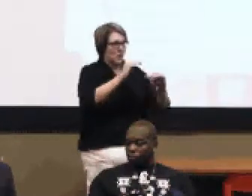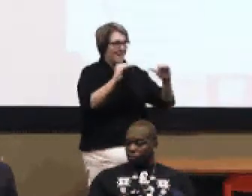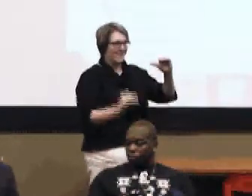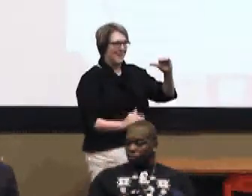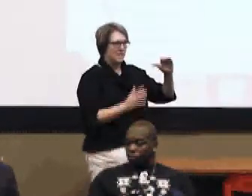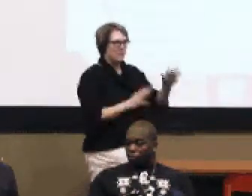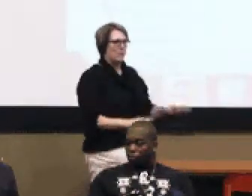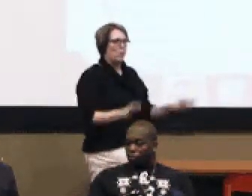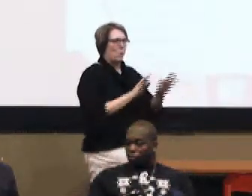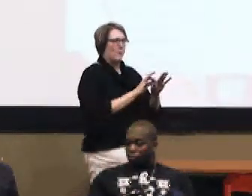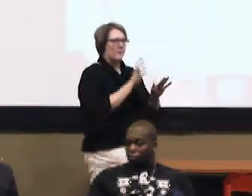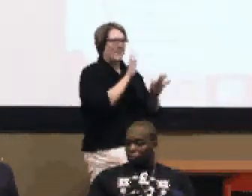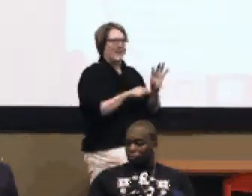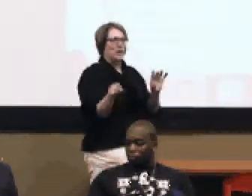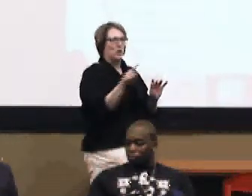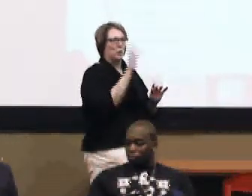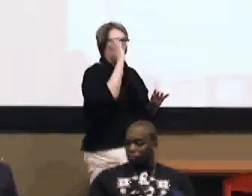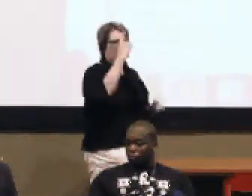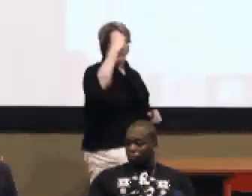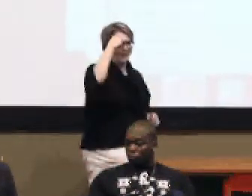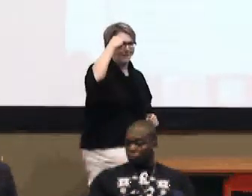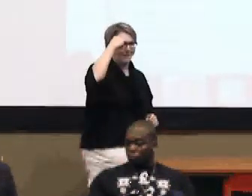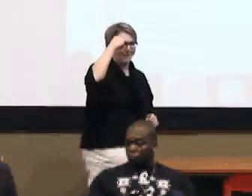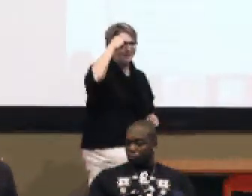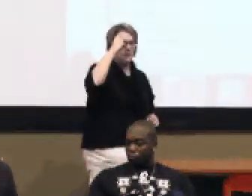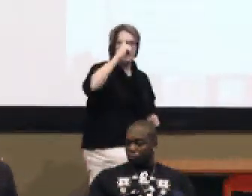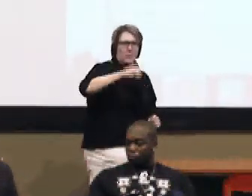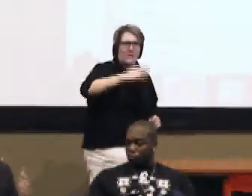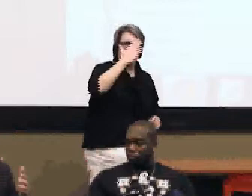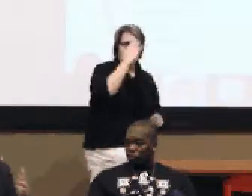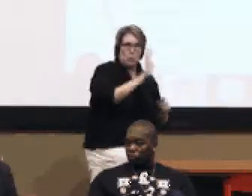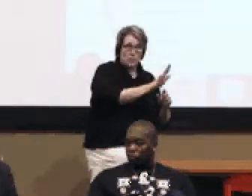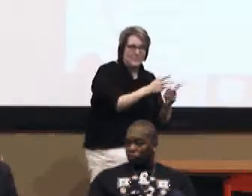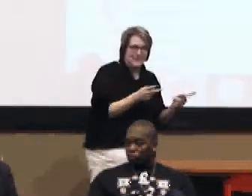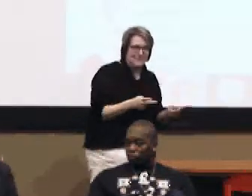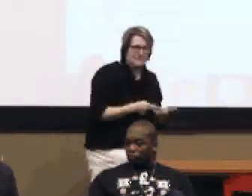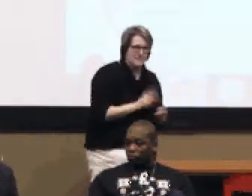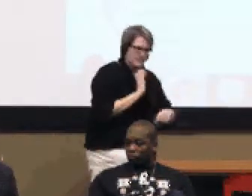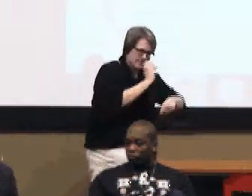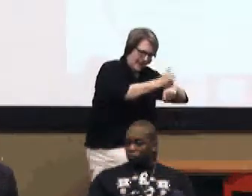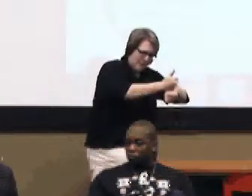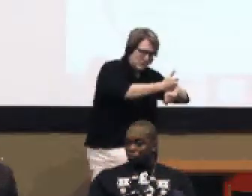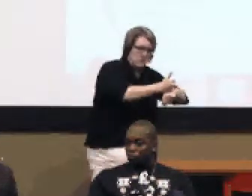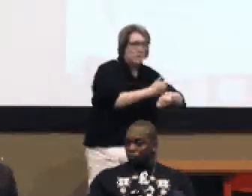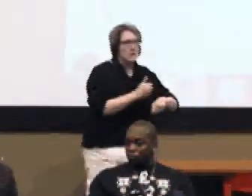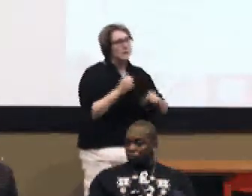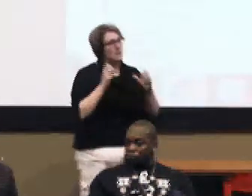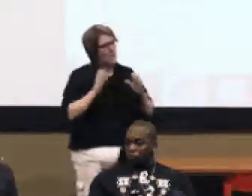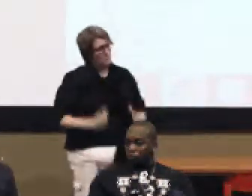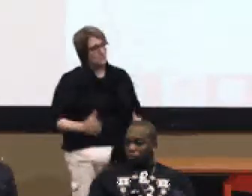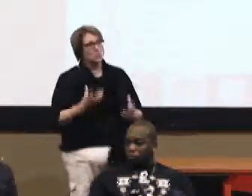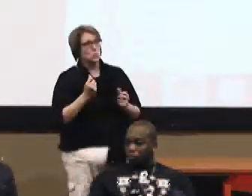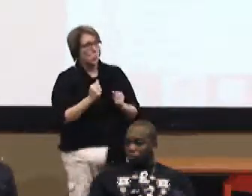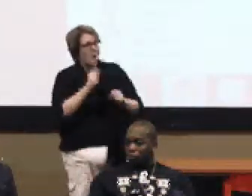might think. You kind of got to know your place in the world. You got to establish. Customers